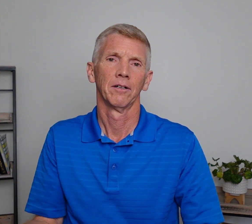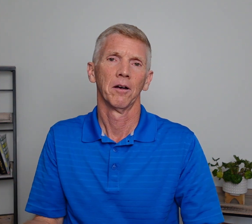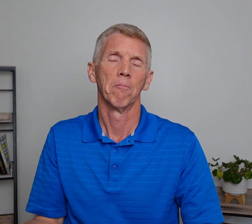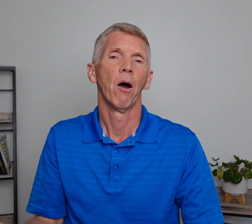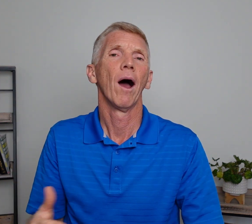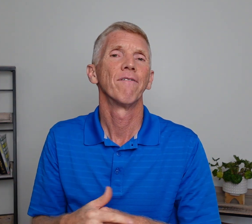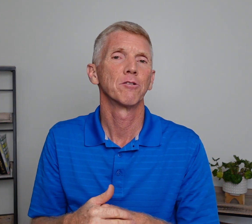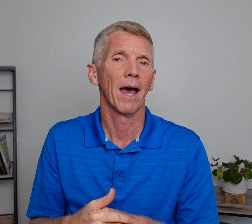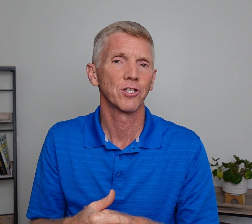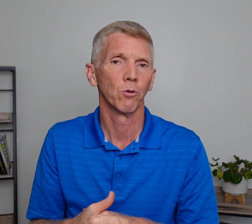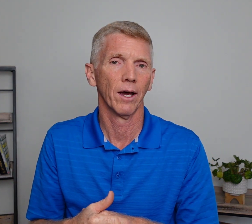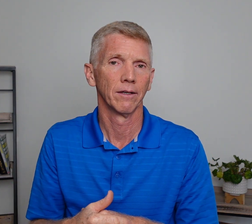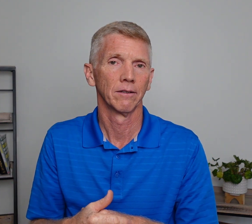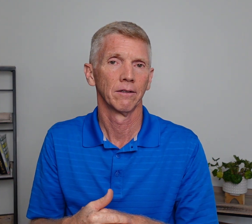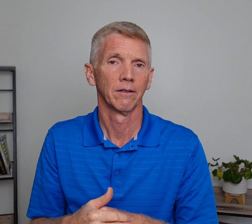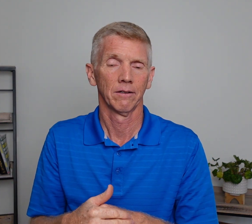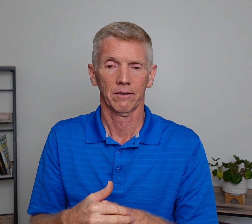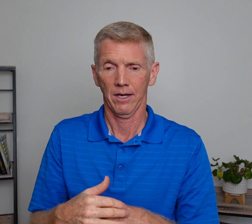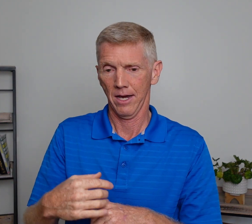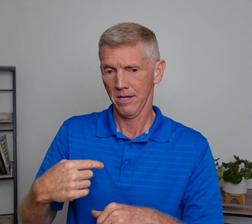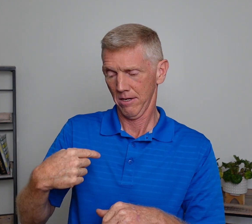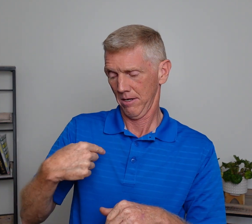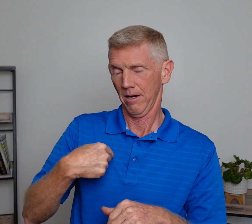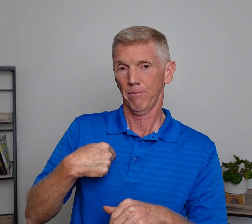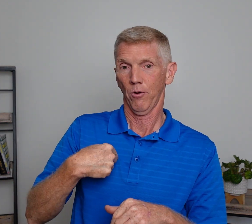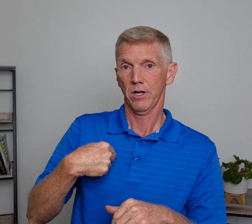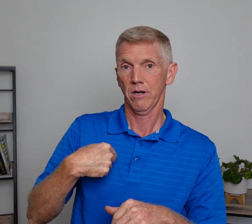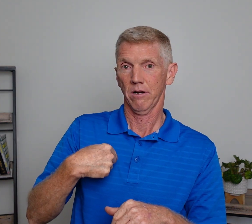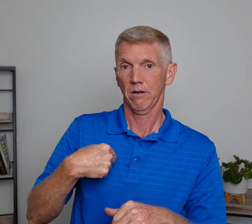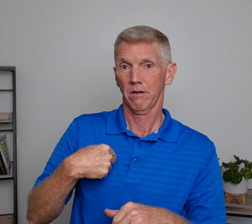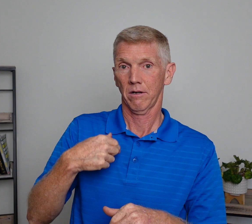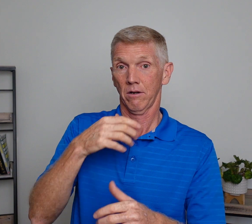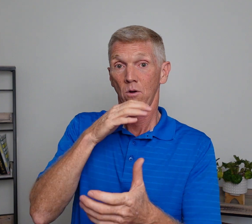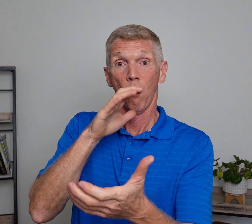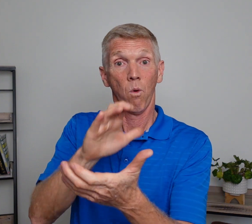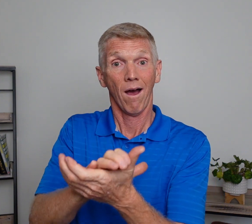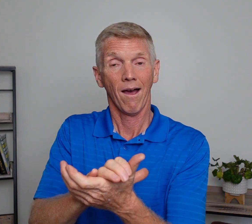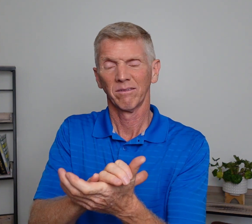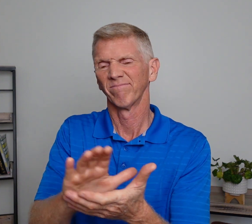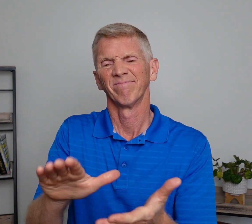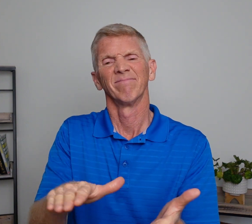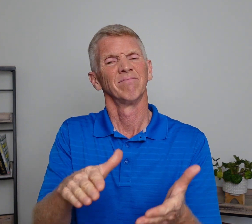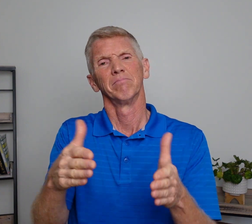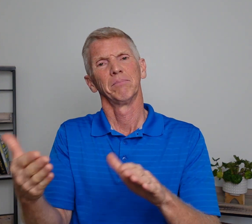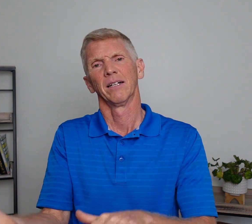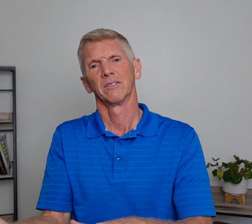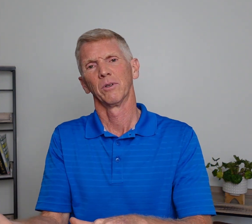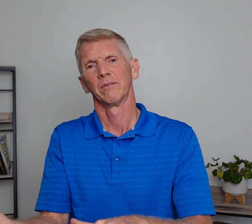My wife has passed away. Okay? Now, point in here. What? Passed away.